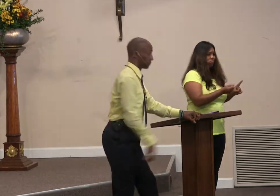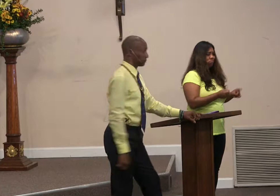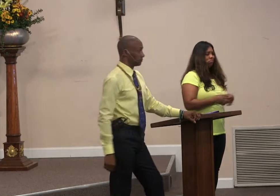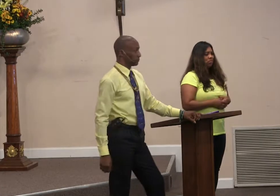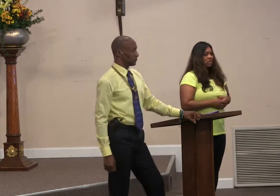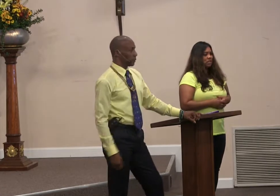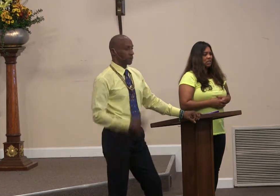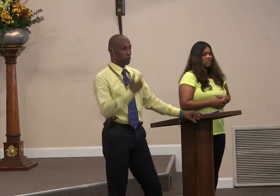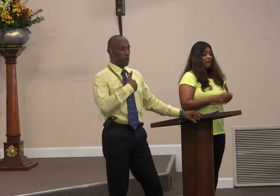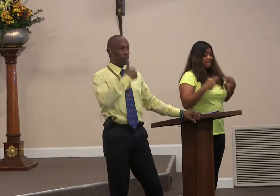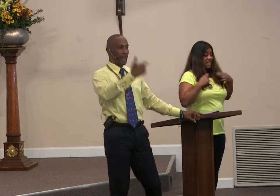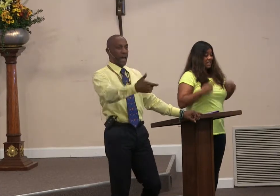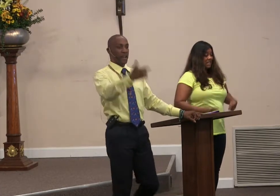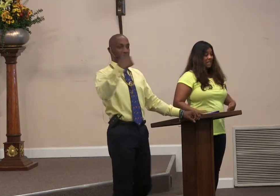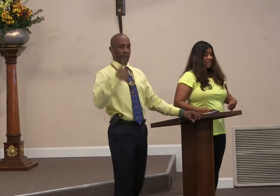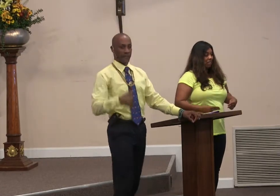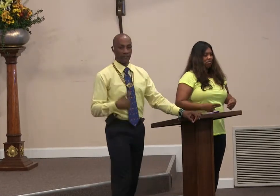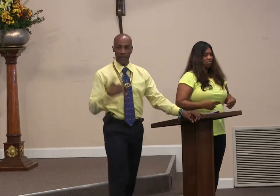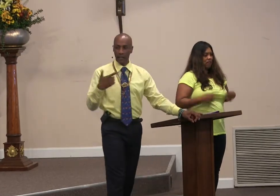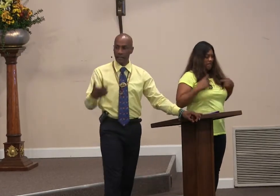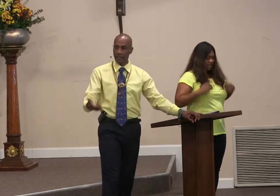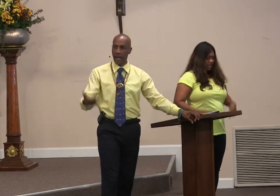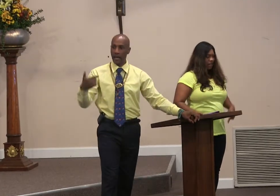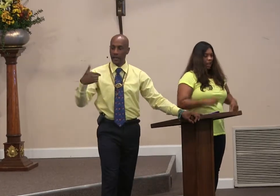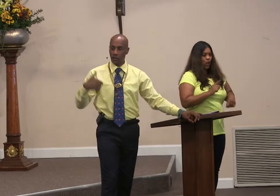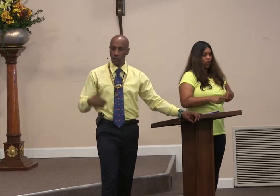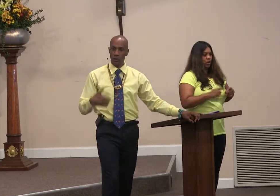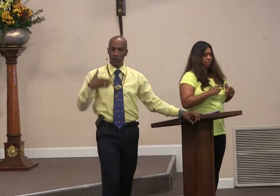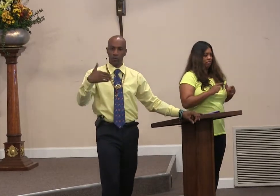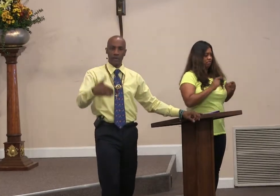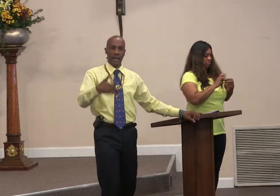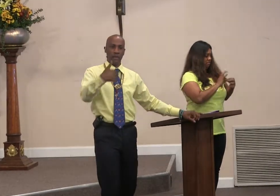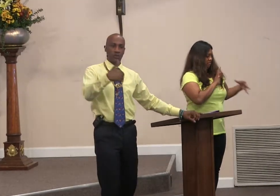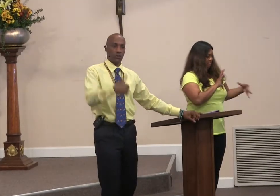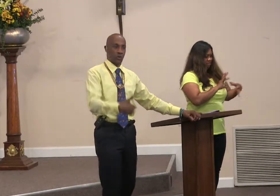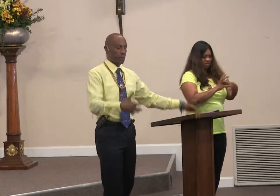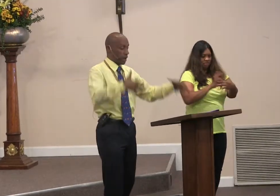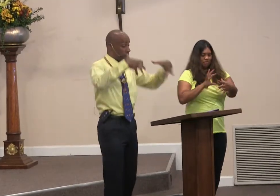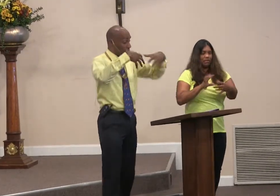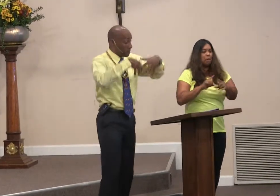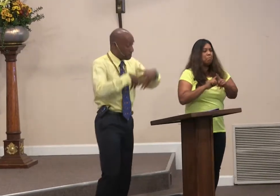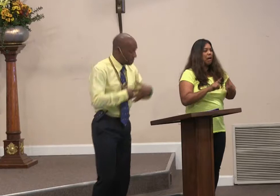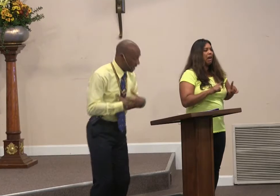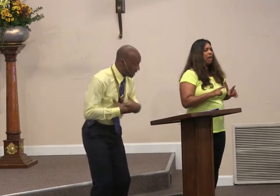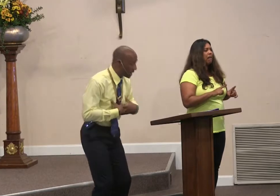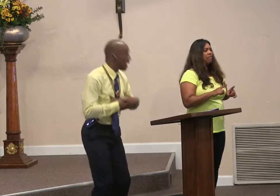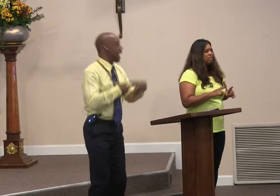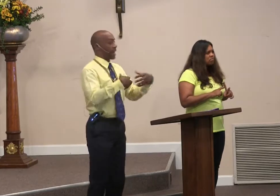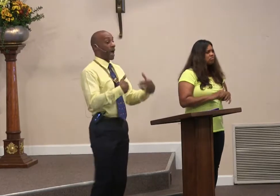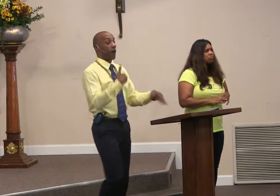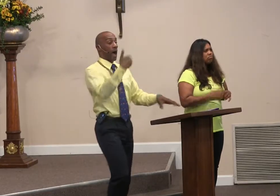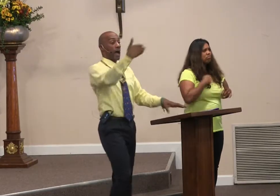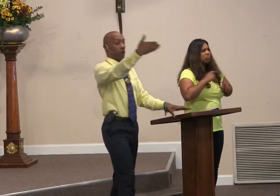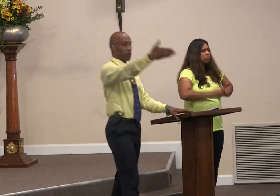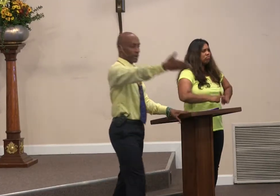Physically. But the moment I forgive and decide and choose to be a good steward of me